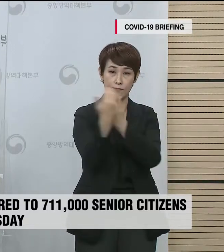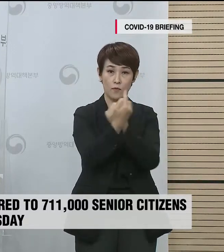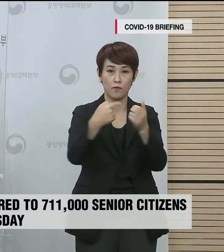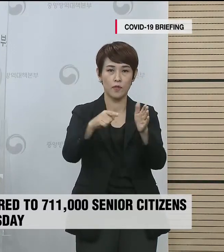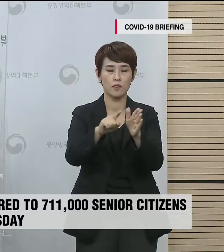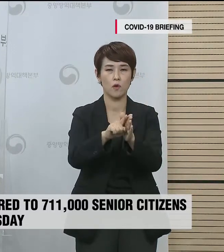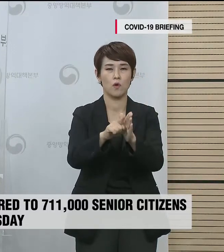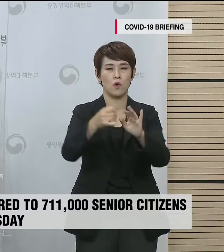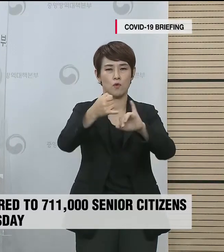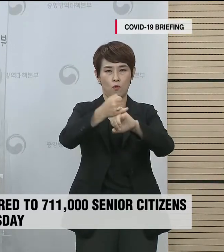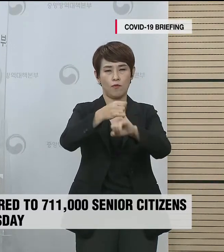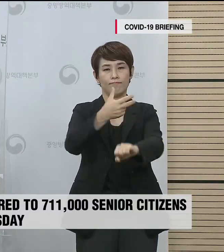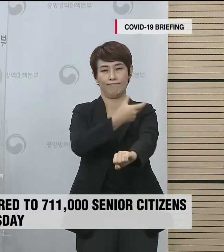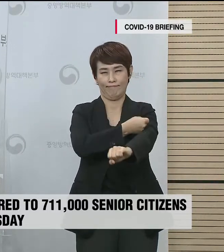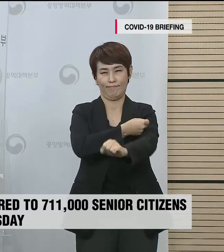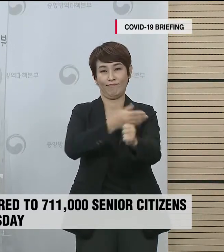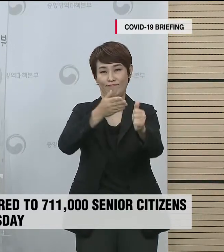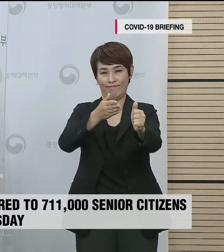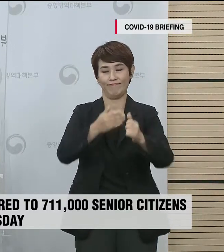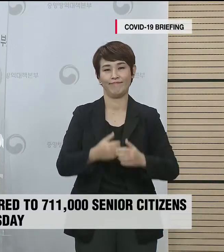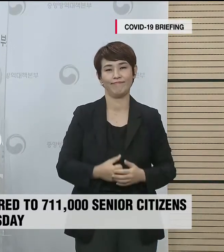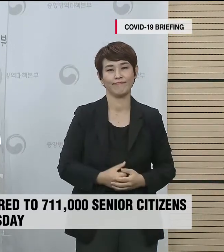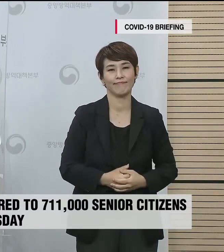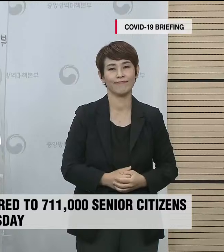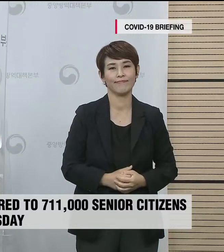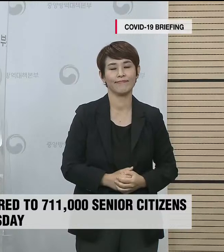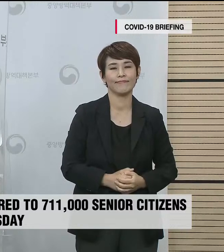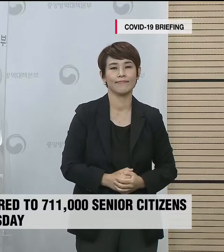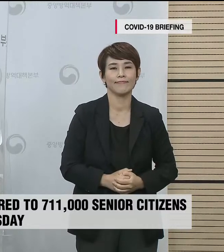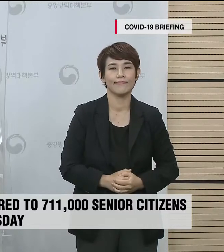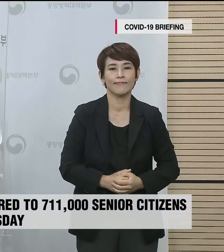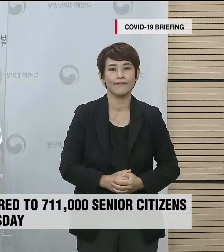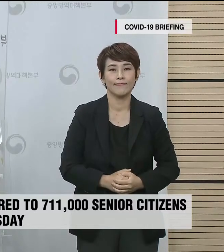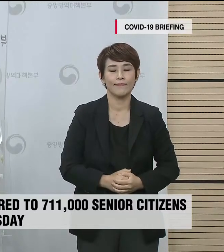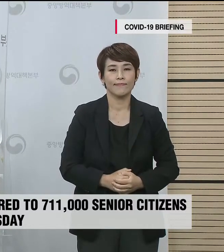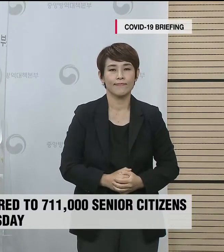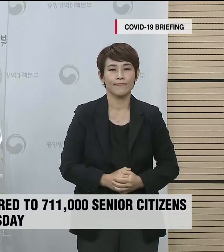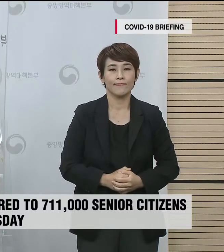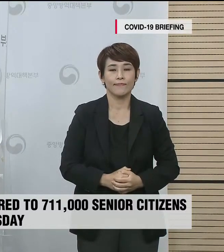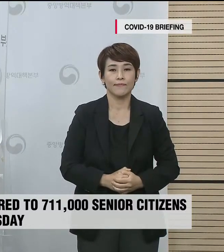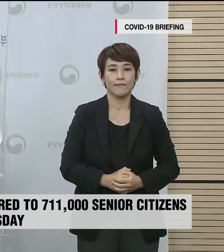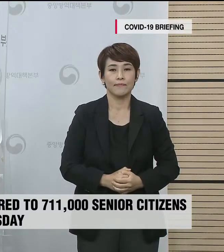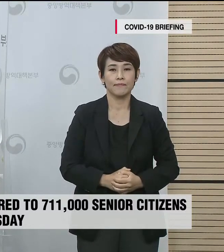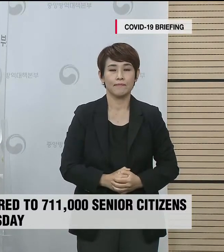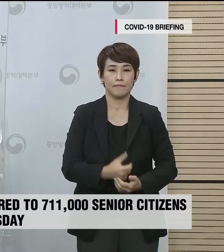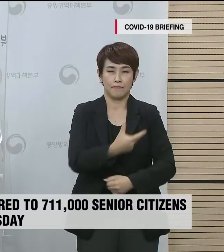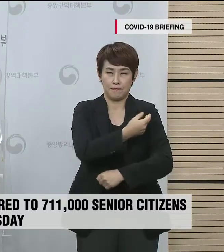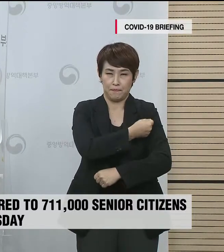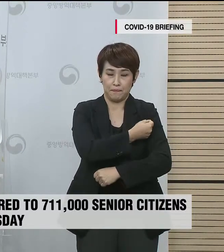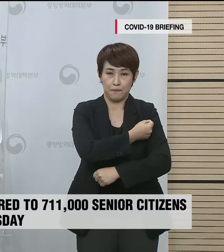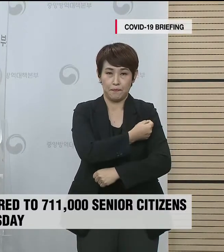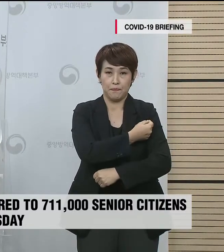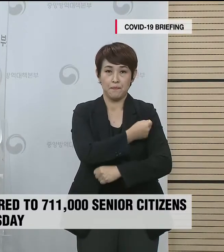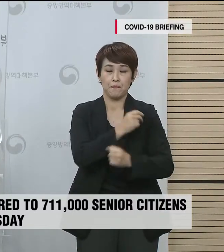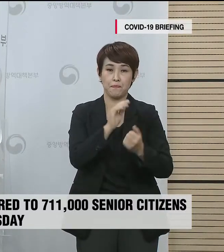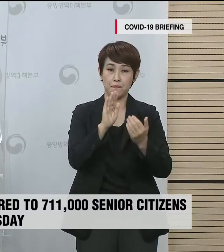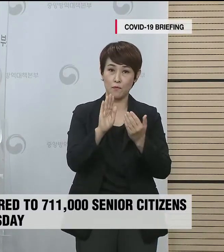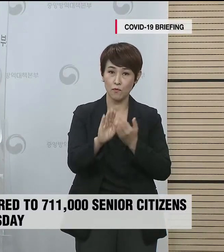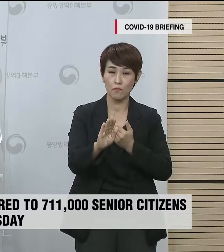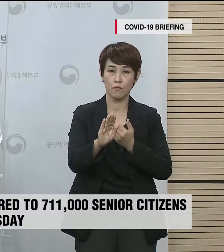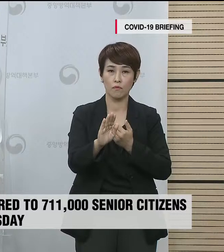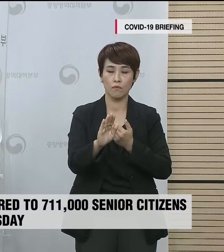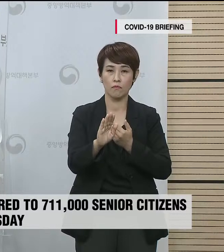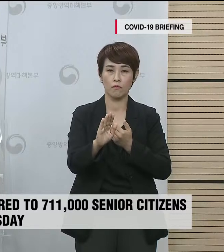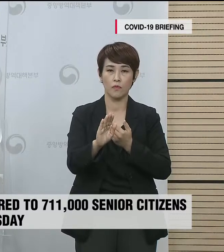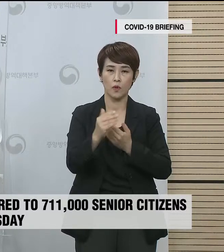of your safety and that of others, please get yourself vaccinated as planned under these